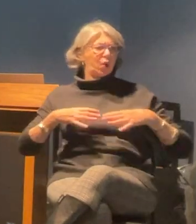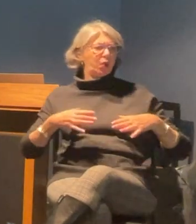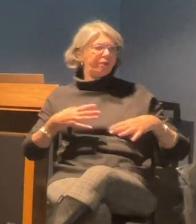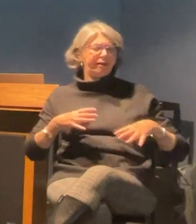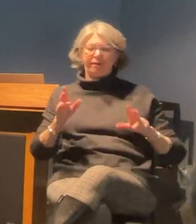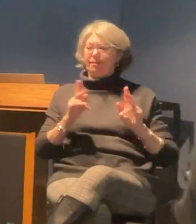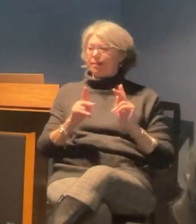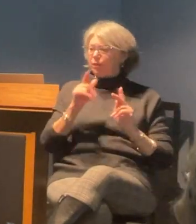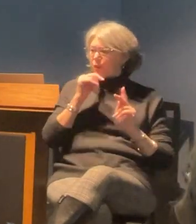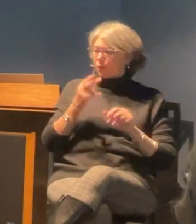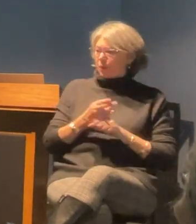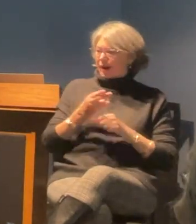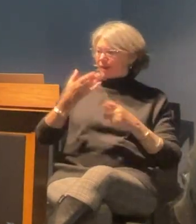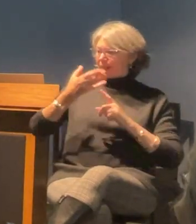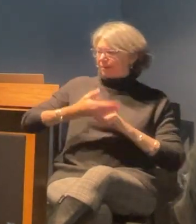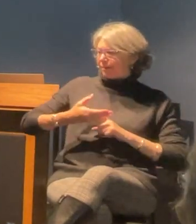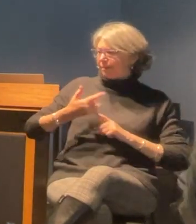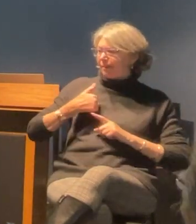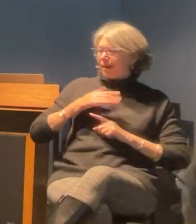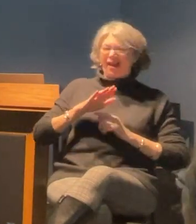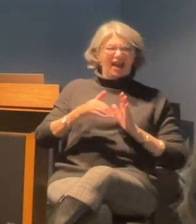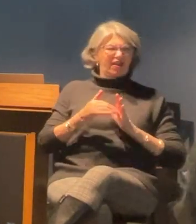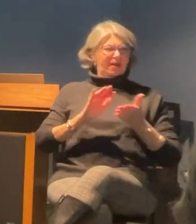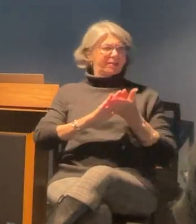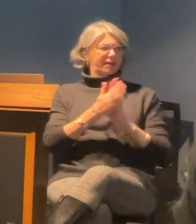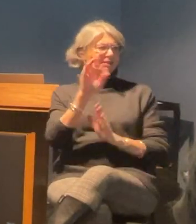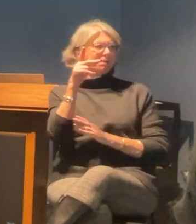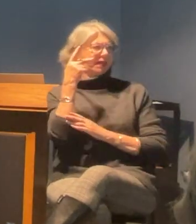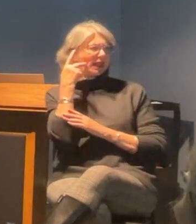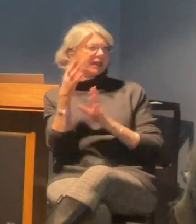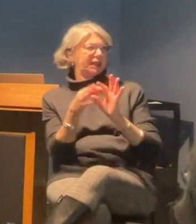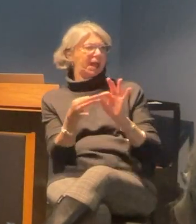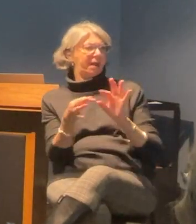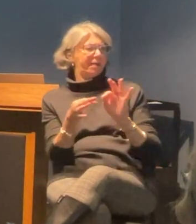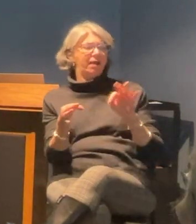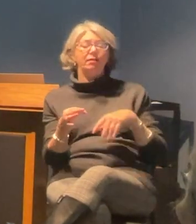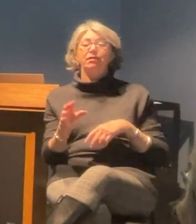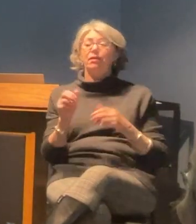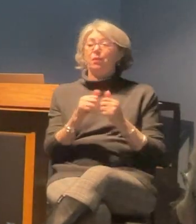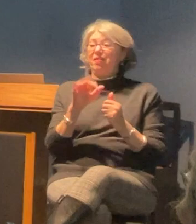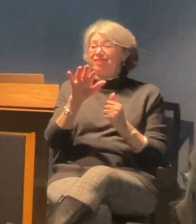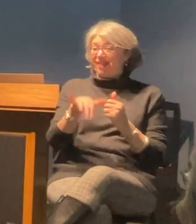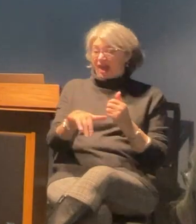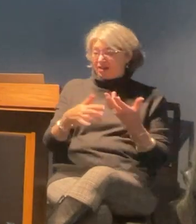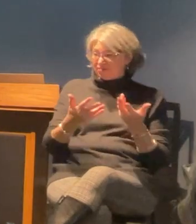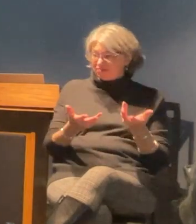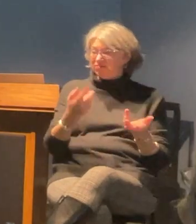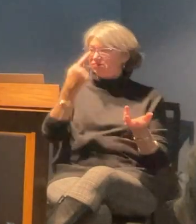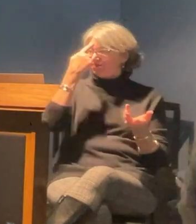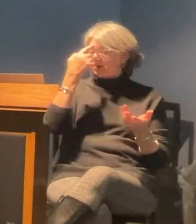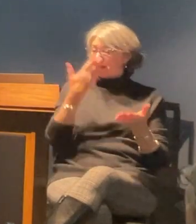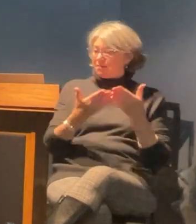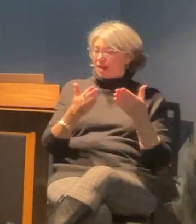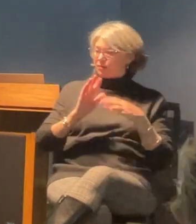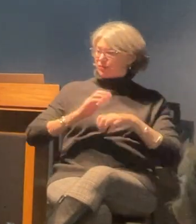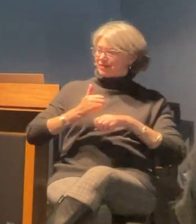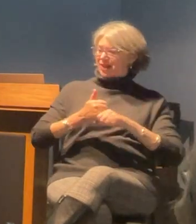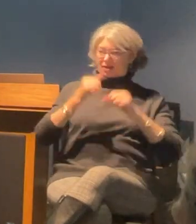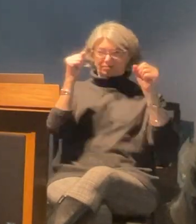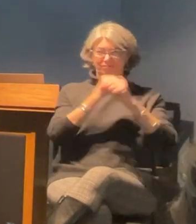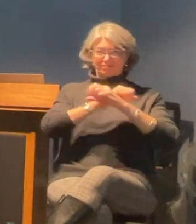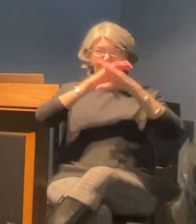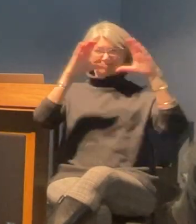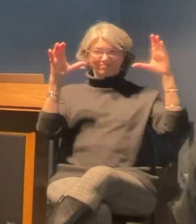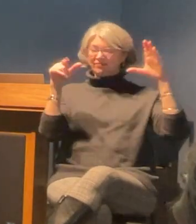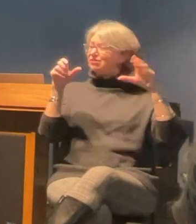the people who wear them are politicized. So with that, I think maybe to set us up, can